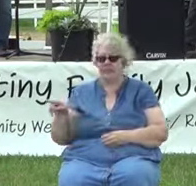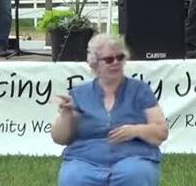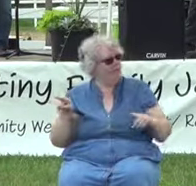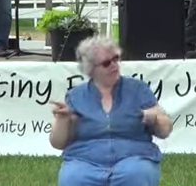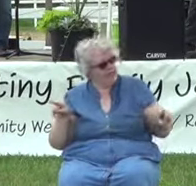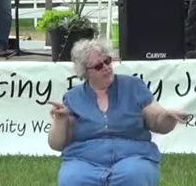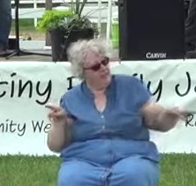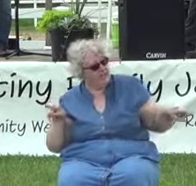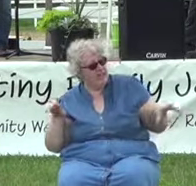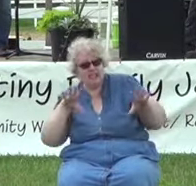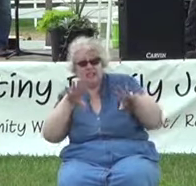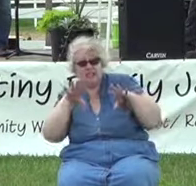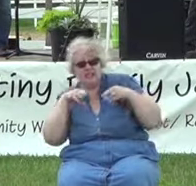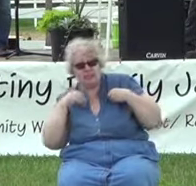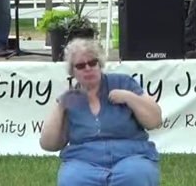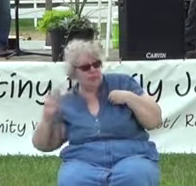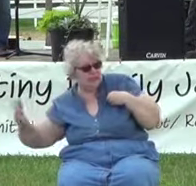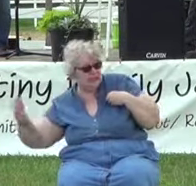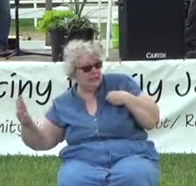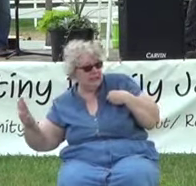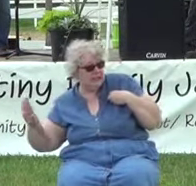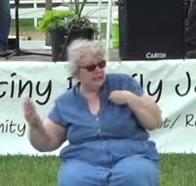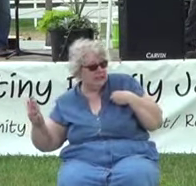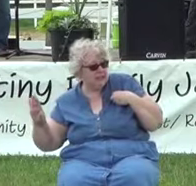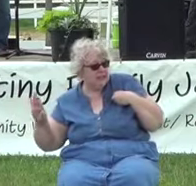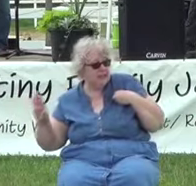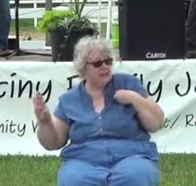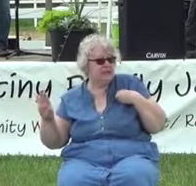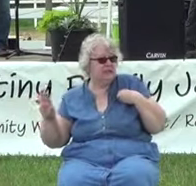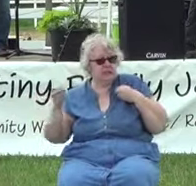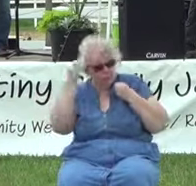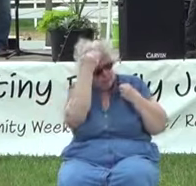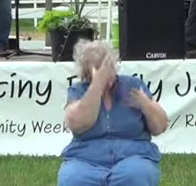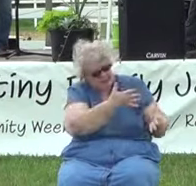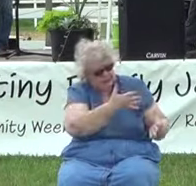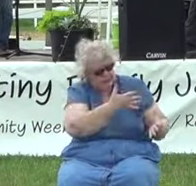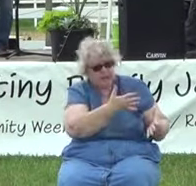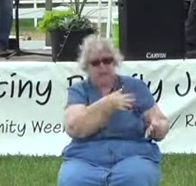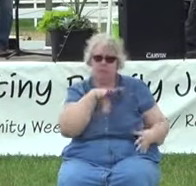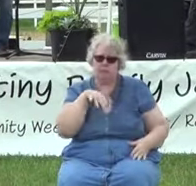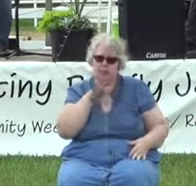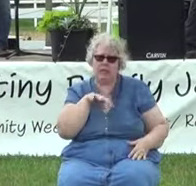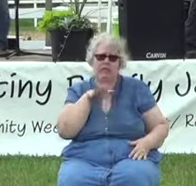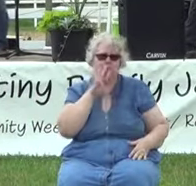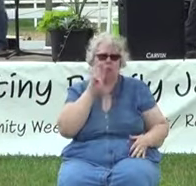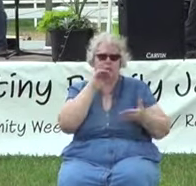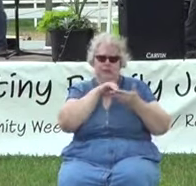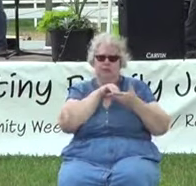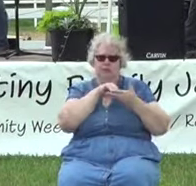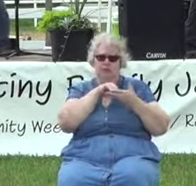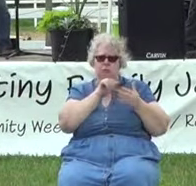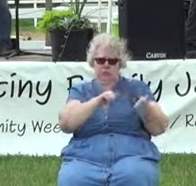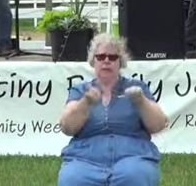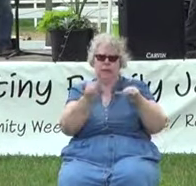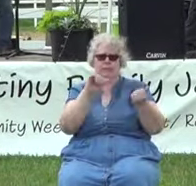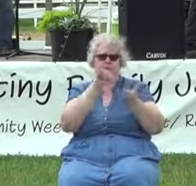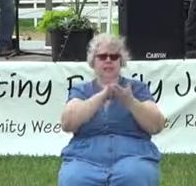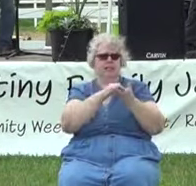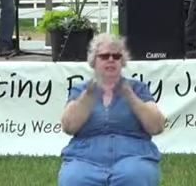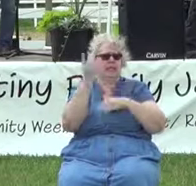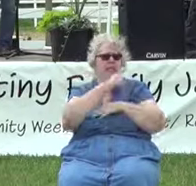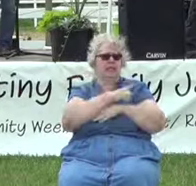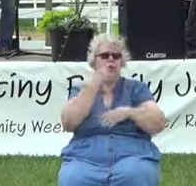and about 3,000 were added to their number that day. We've got denominational churches all around,